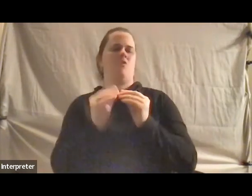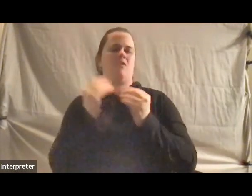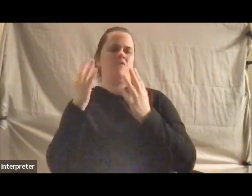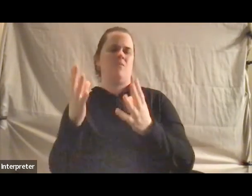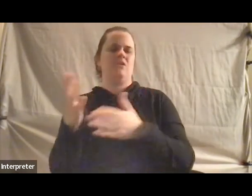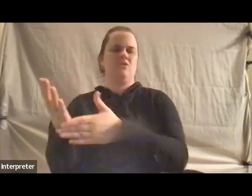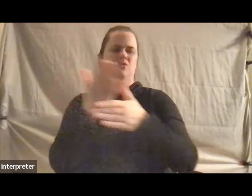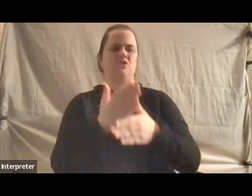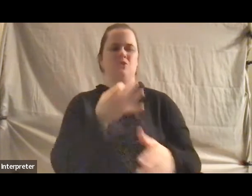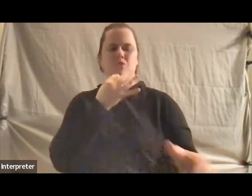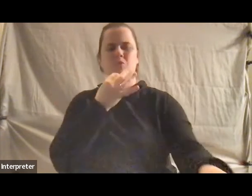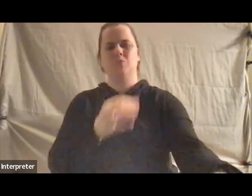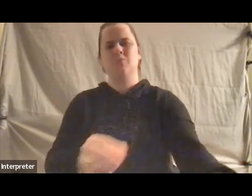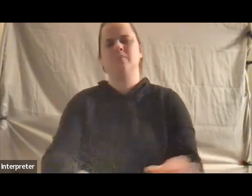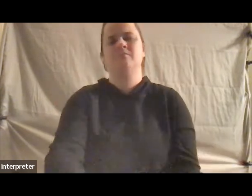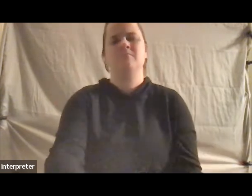soon.